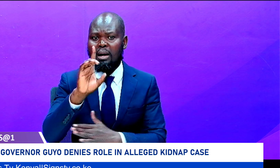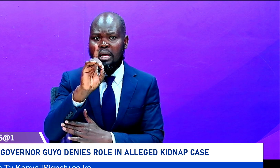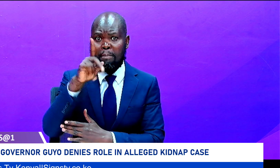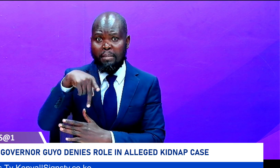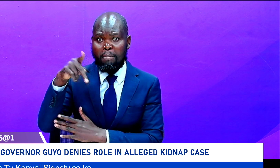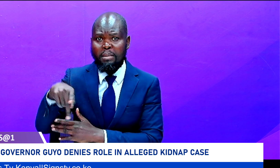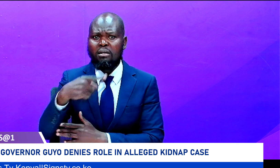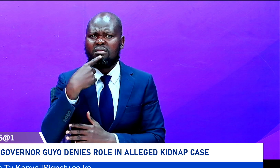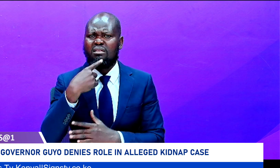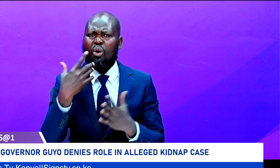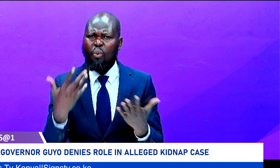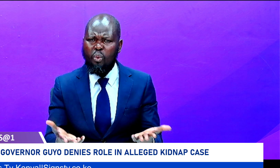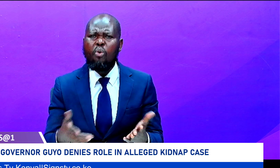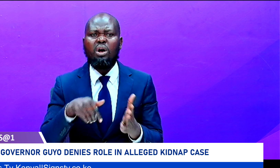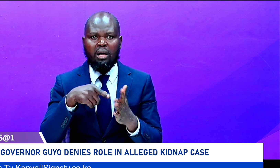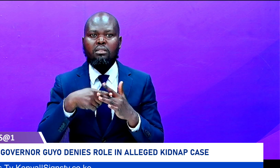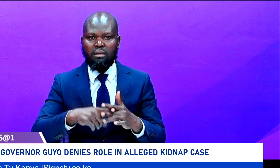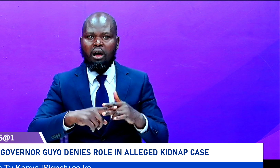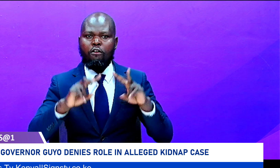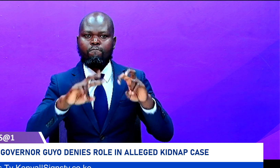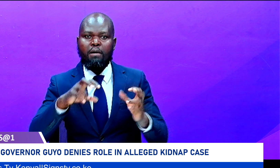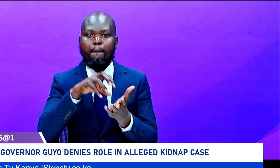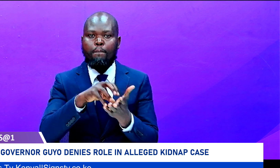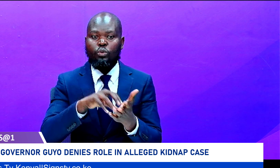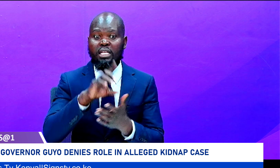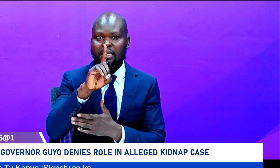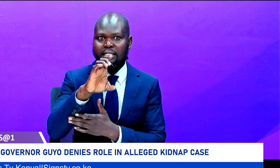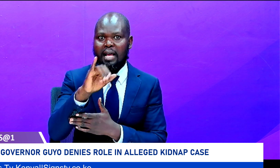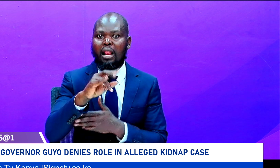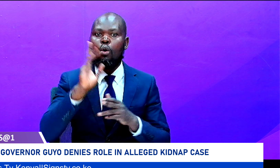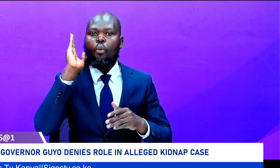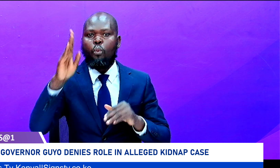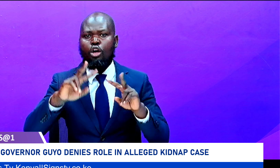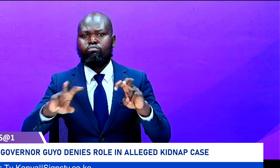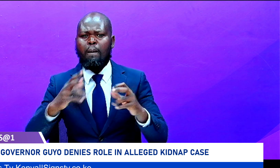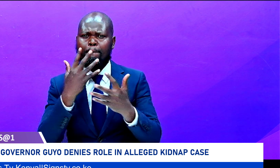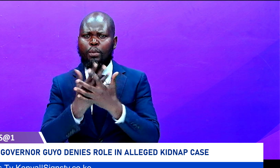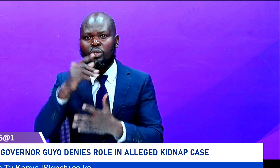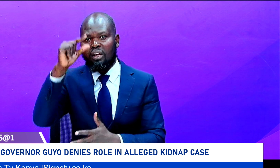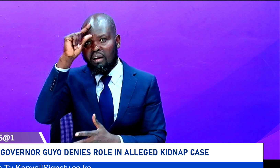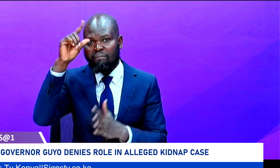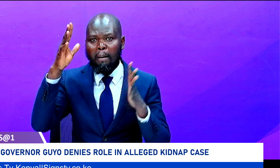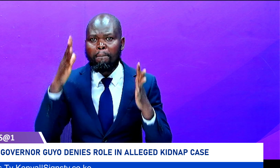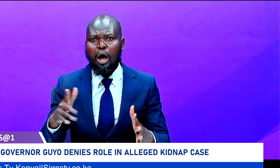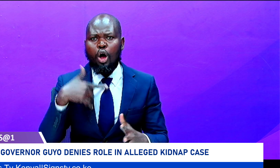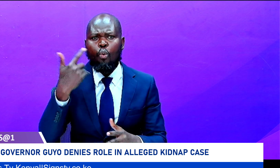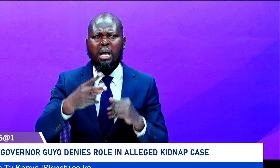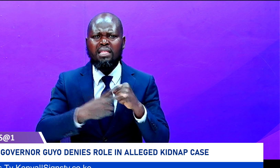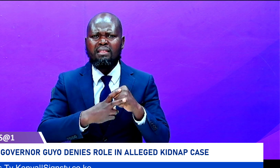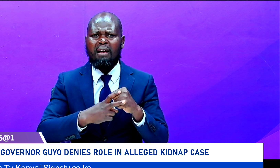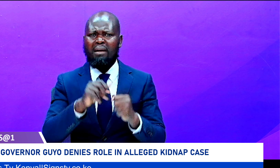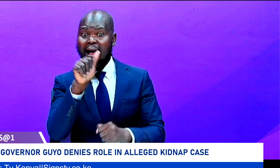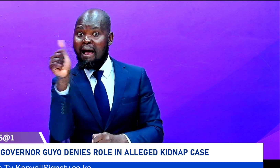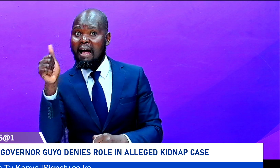The Director of Public Prosecution directed the Directorate of Criminal Investigations to arrest the governor